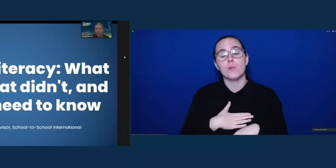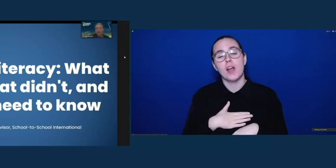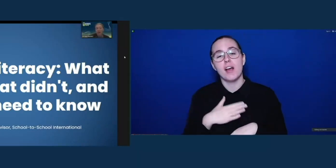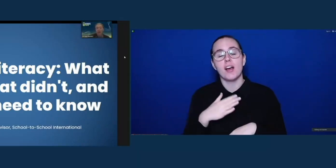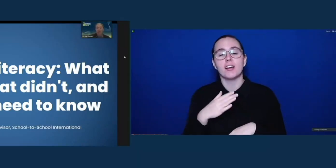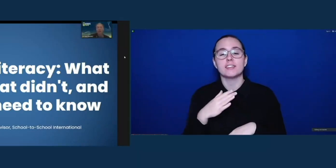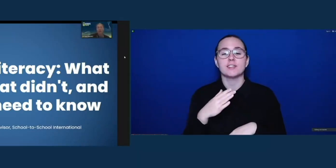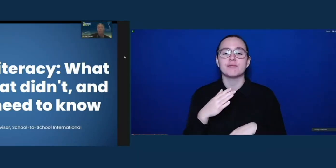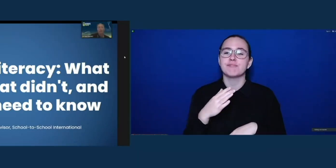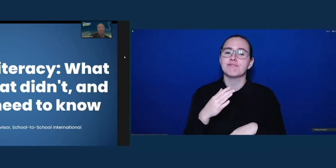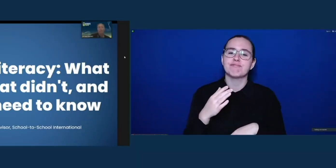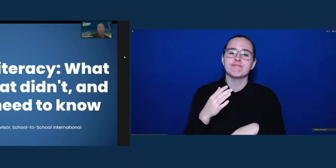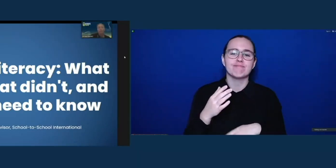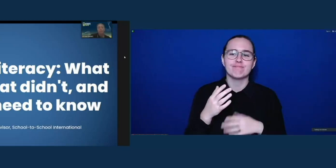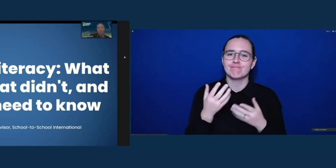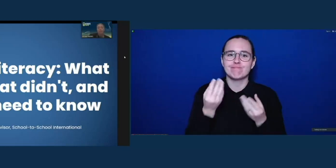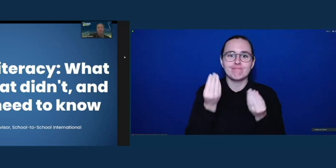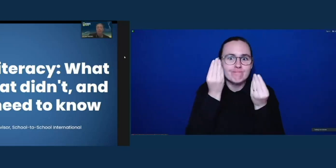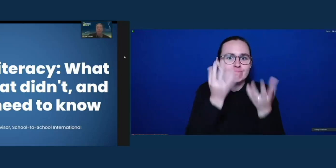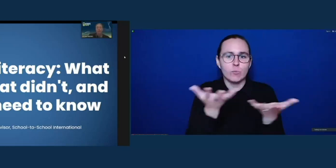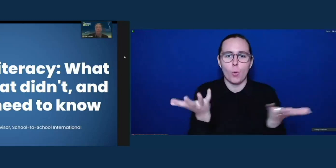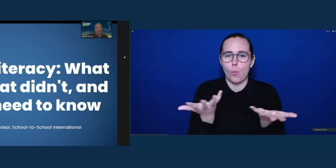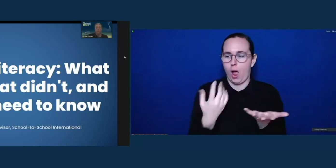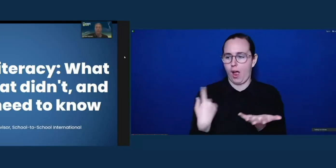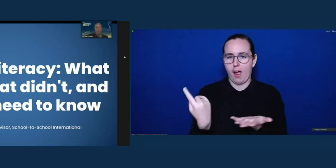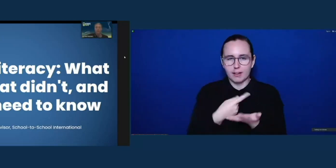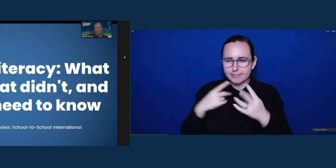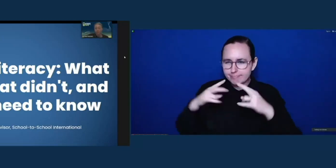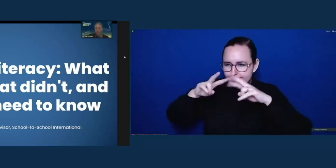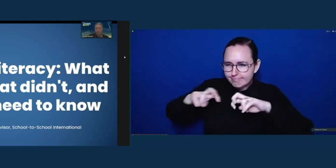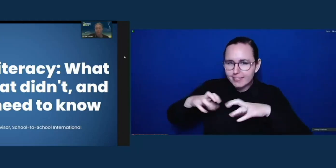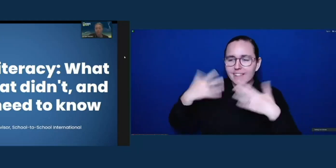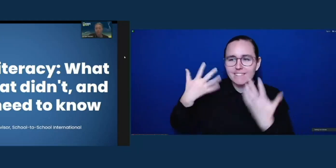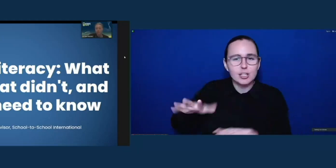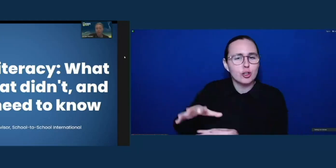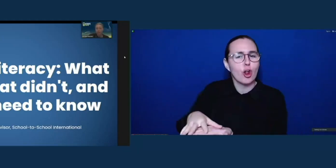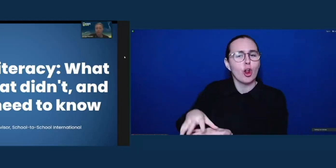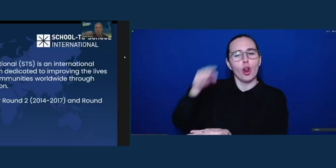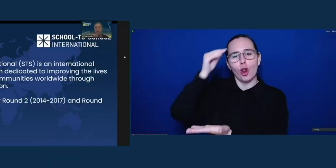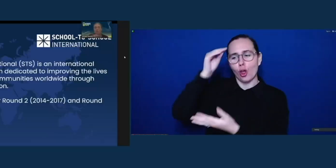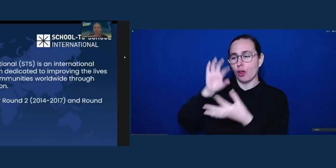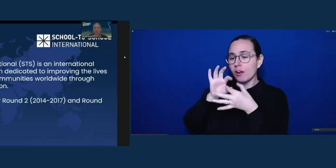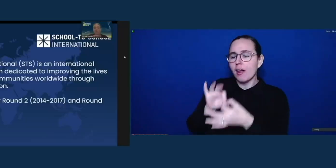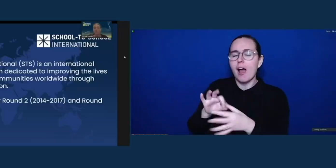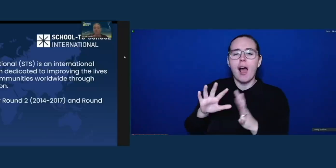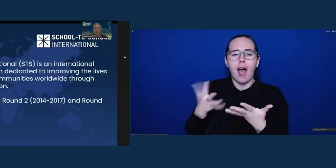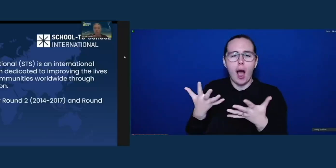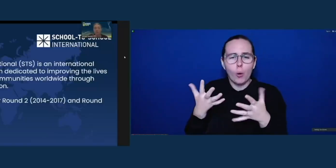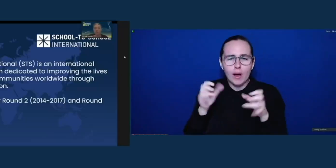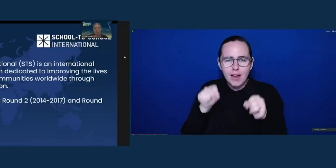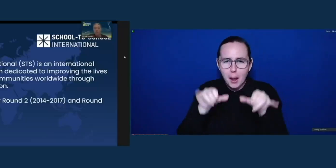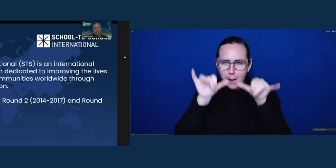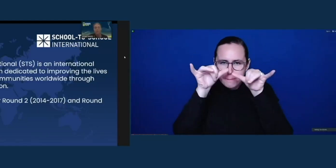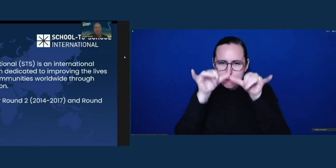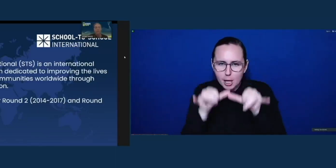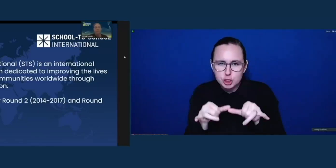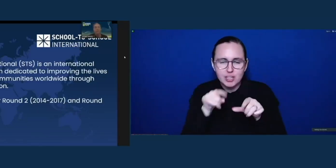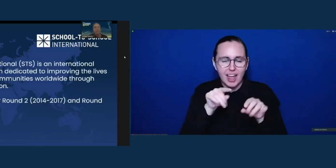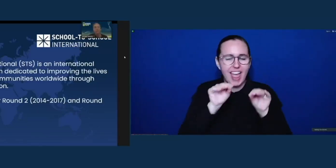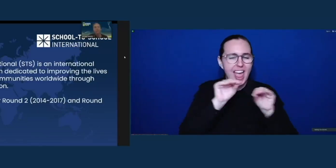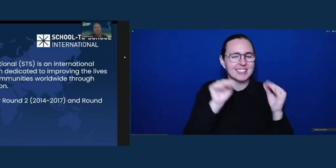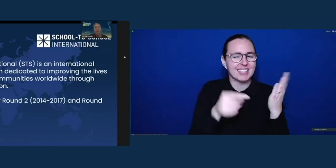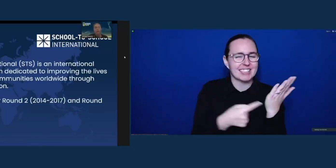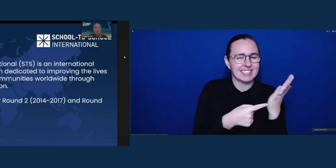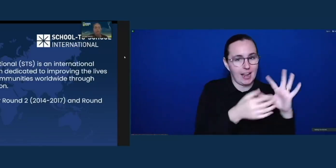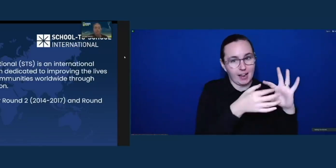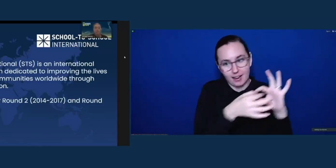learned about measuring EdTech for literacy. So as I mentioned, I work with an organization called School to